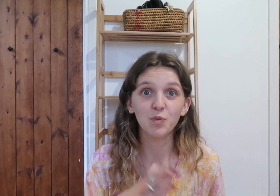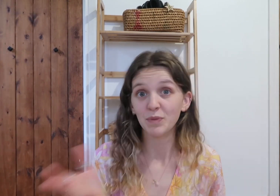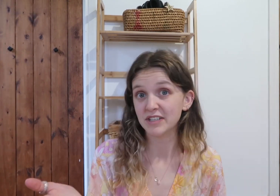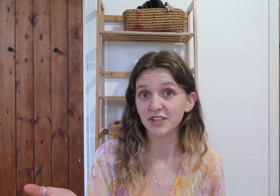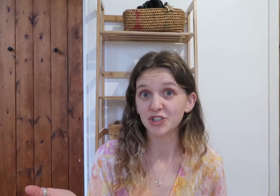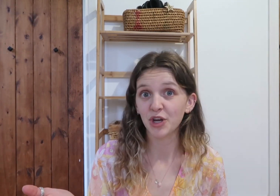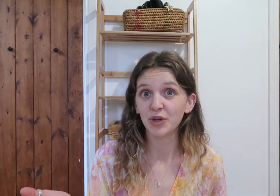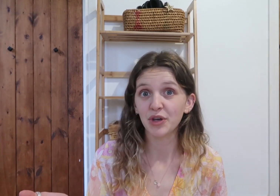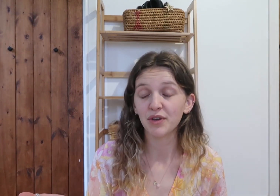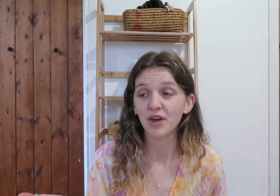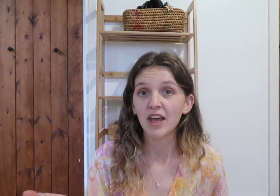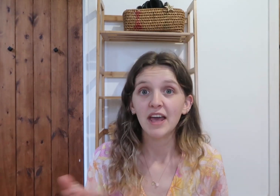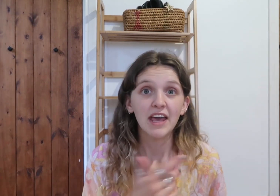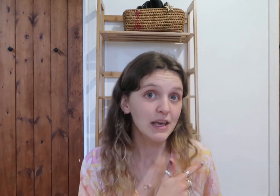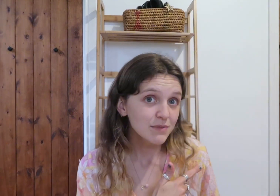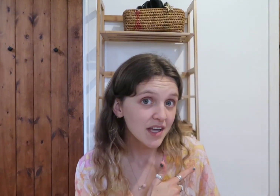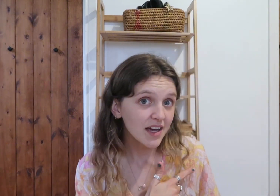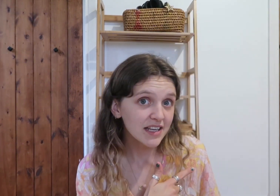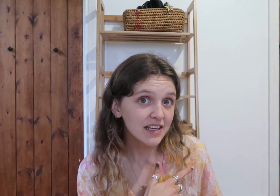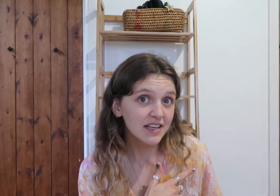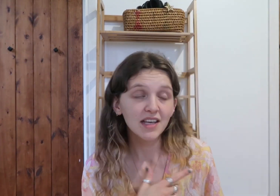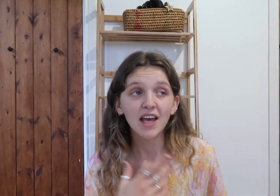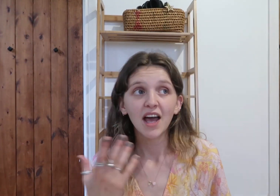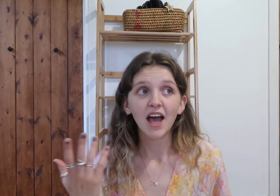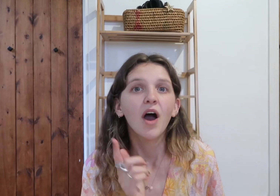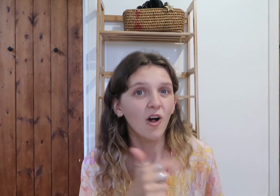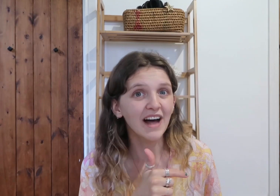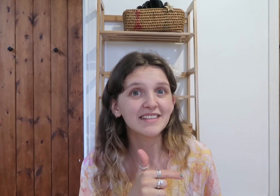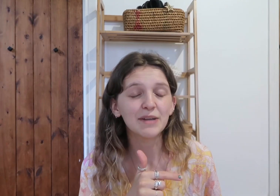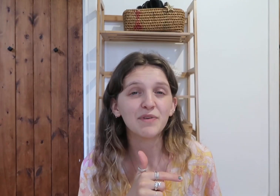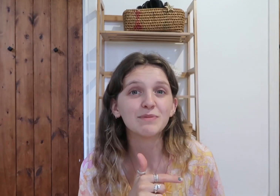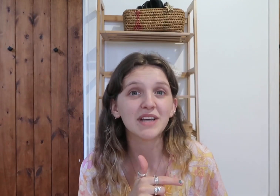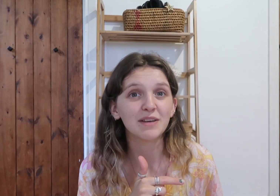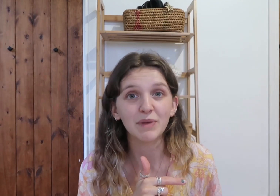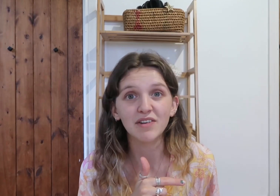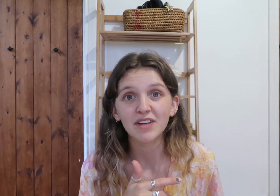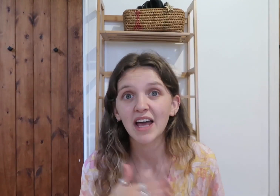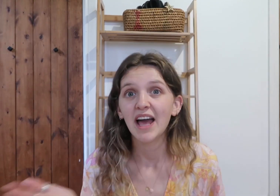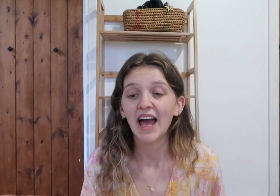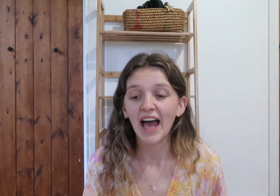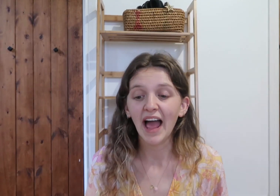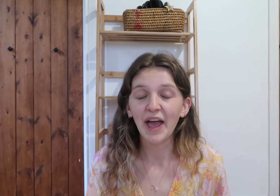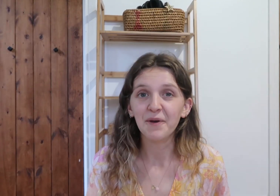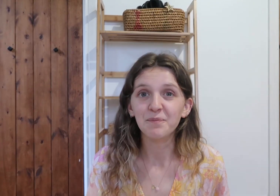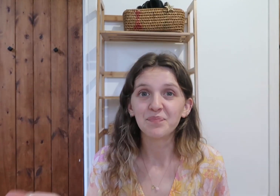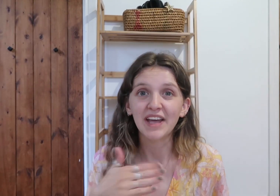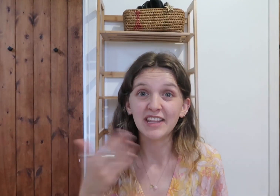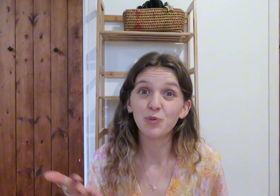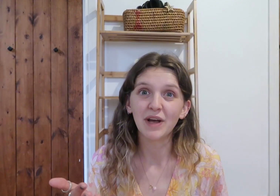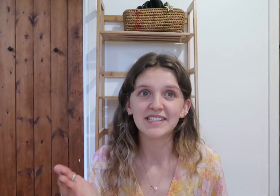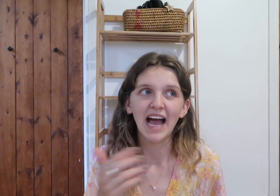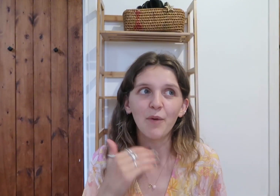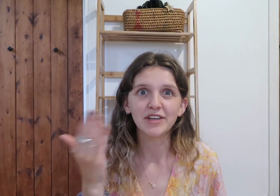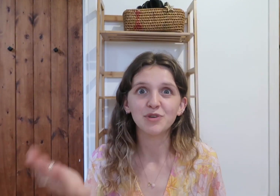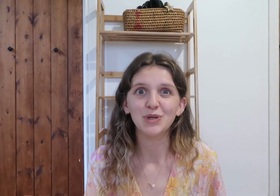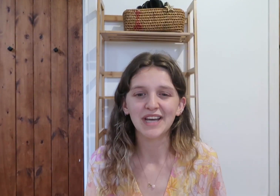want me to show you him signing, or adding a clip of him signing milk, and then you'll be able to see how I communicate